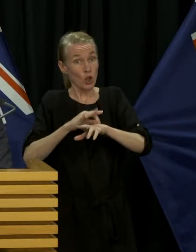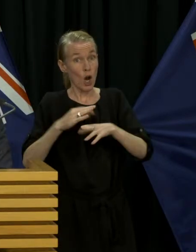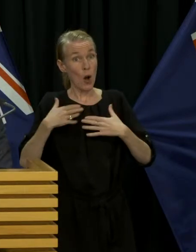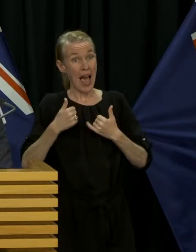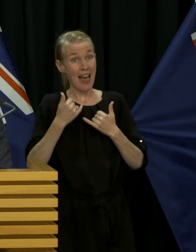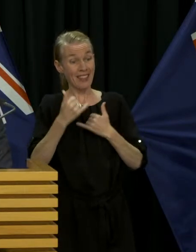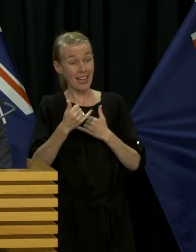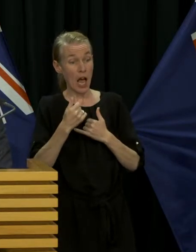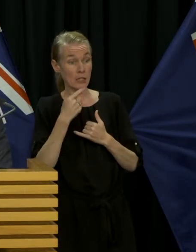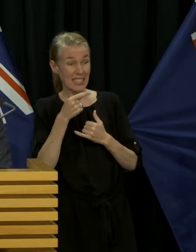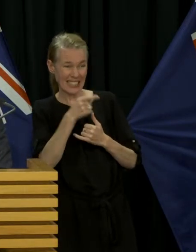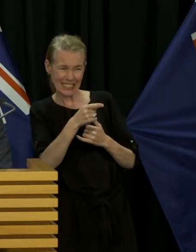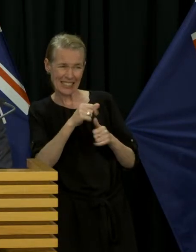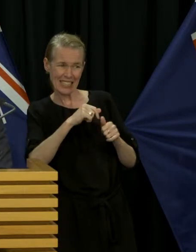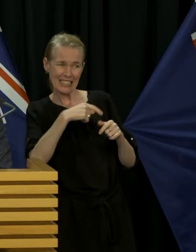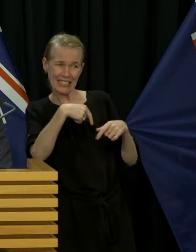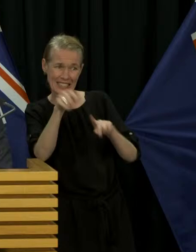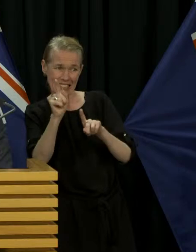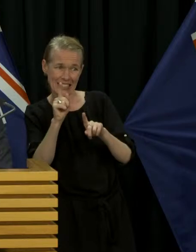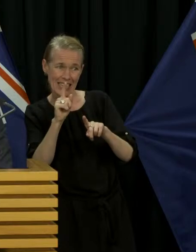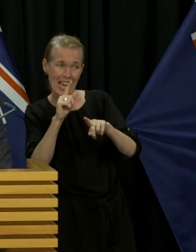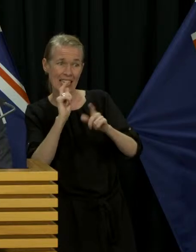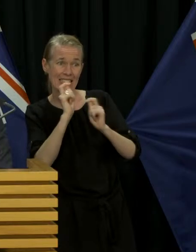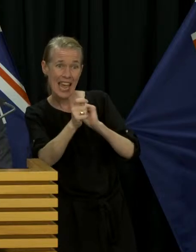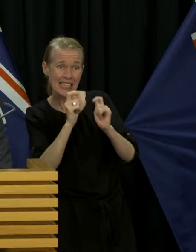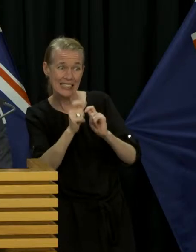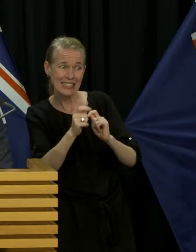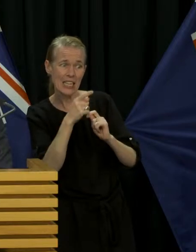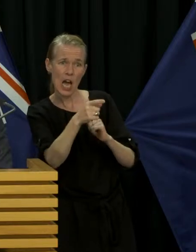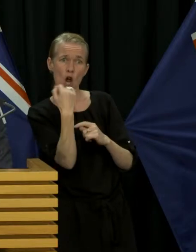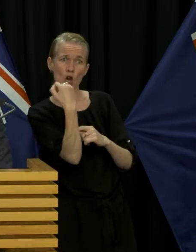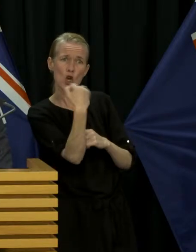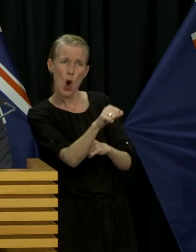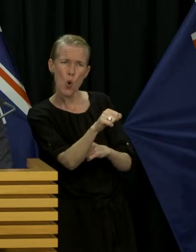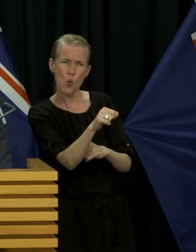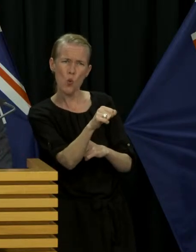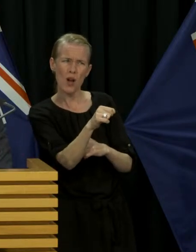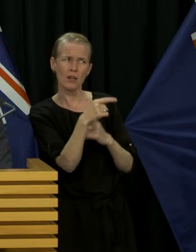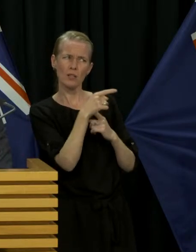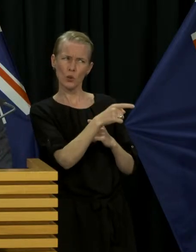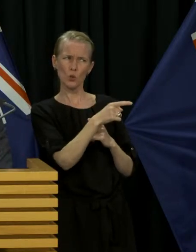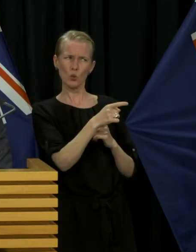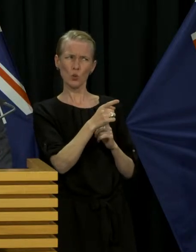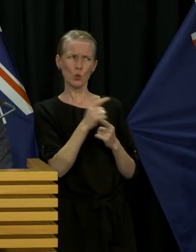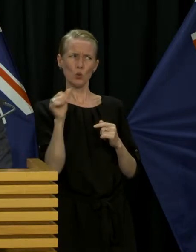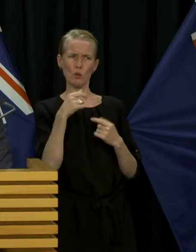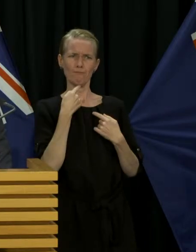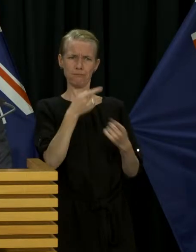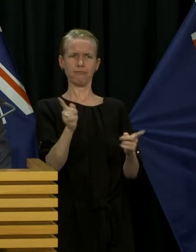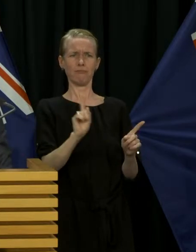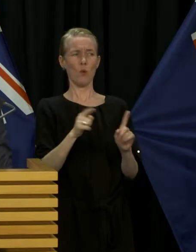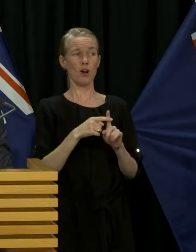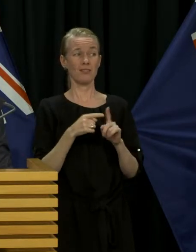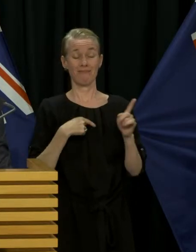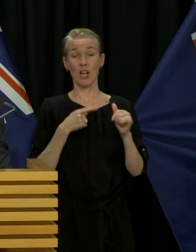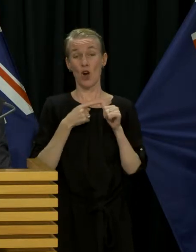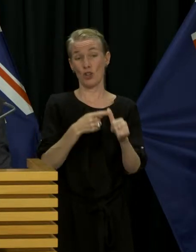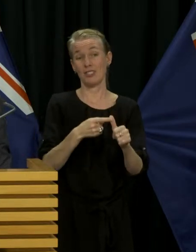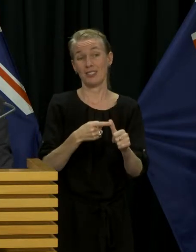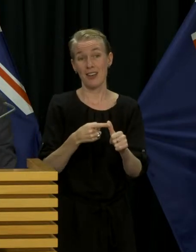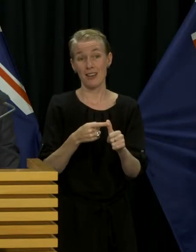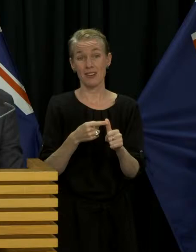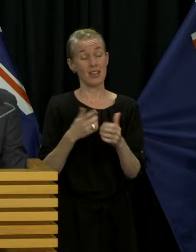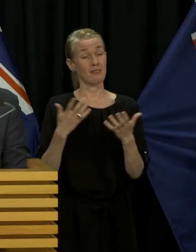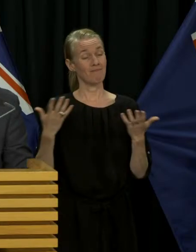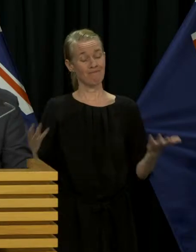our testing in the community remains a very important part of our overall response to COVID-19. We do not want to end up in a situation